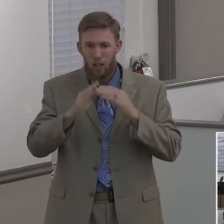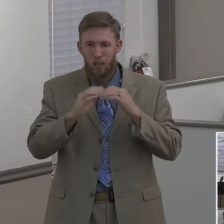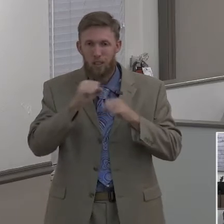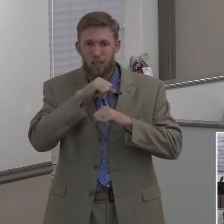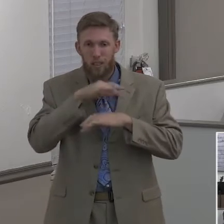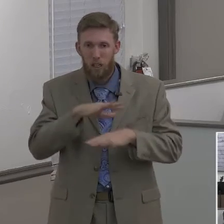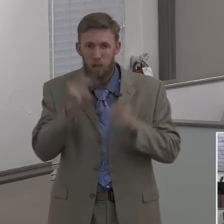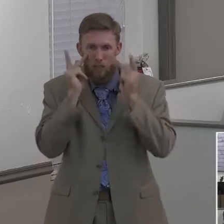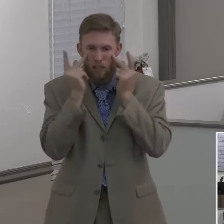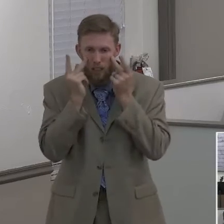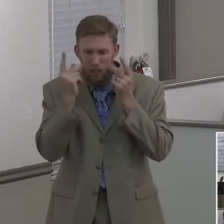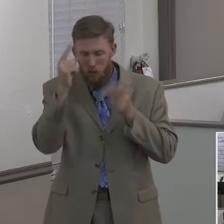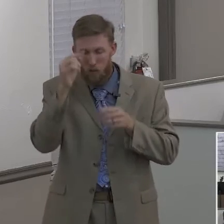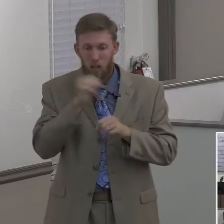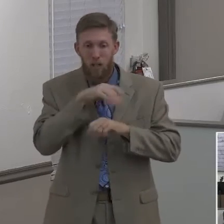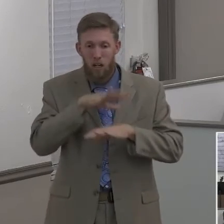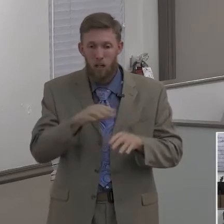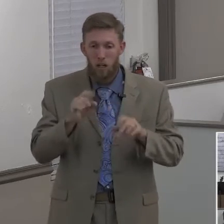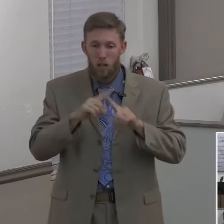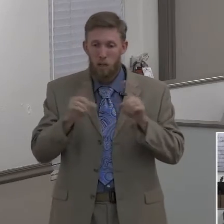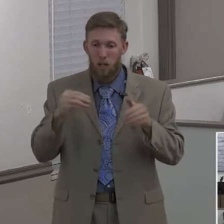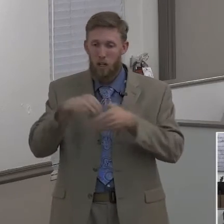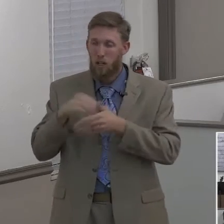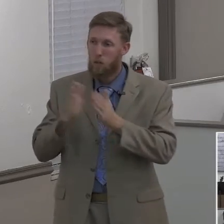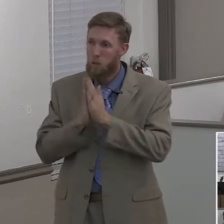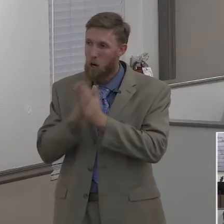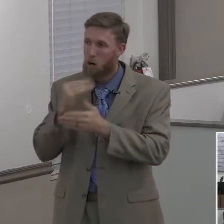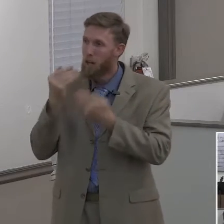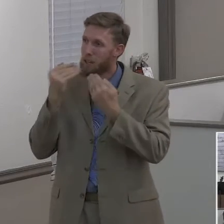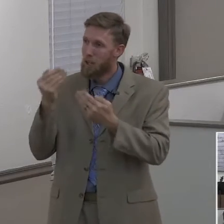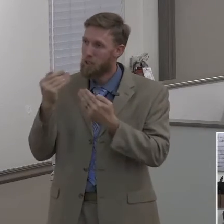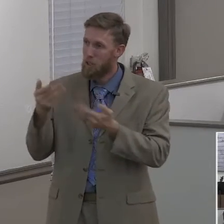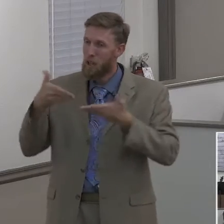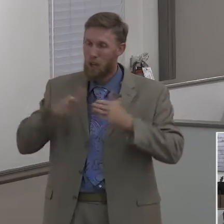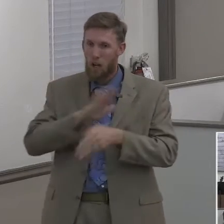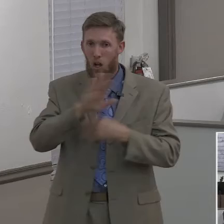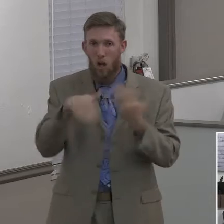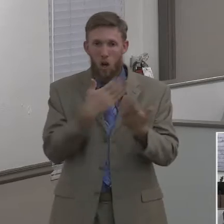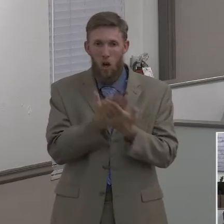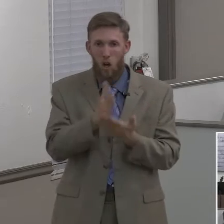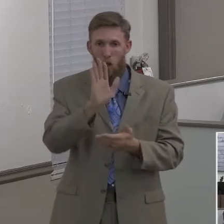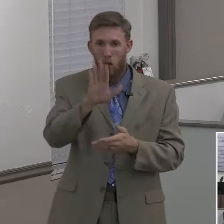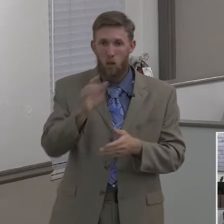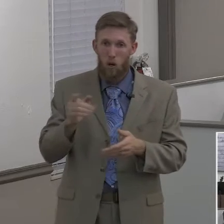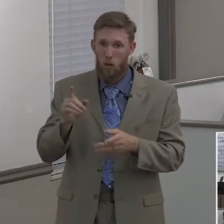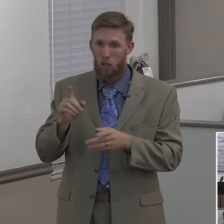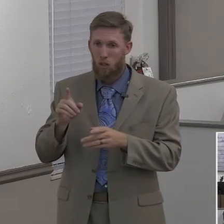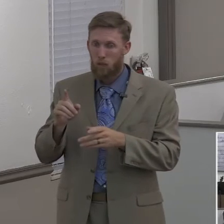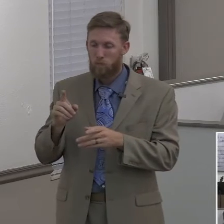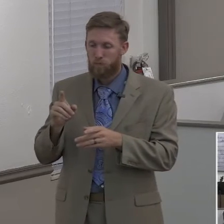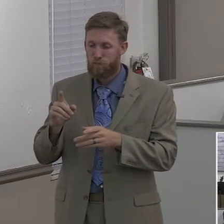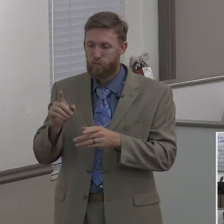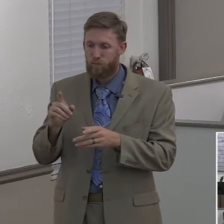in everything, by prayer and supplication with thanksgiving, let your requests be made known unto God.